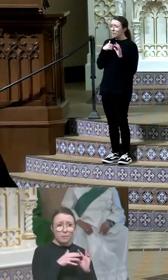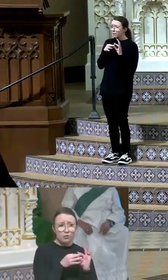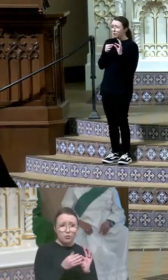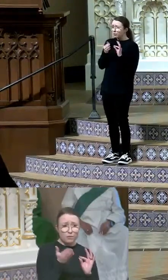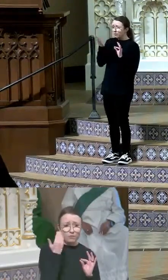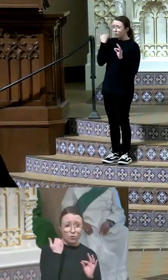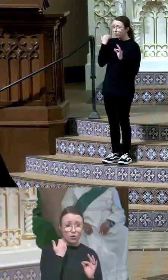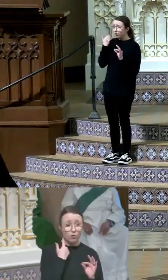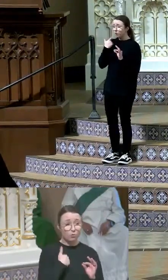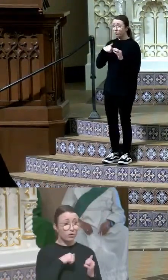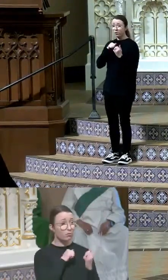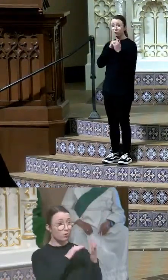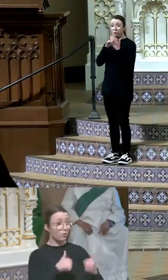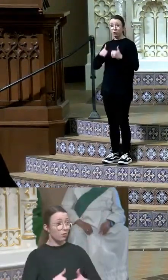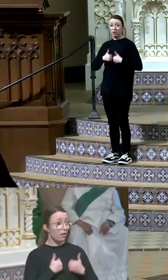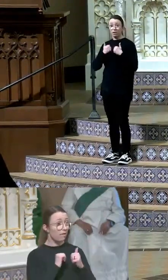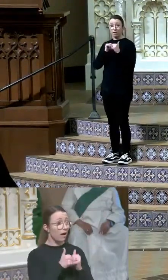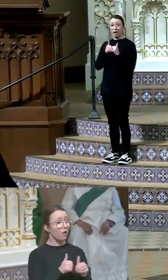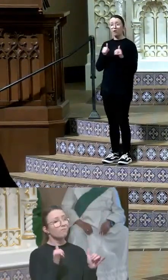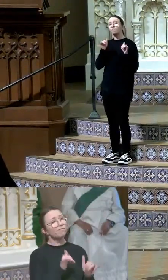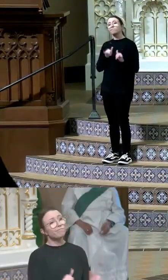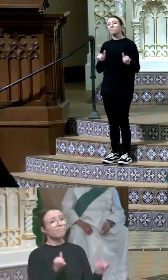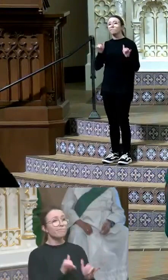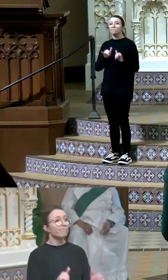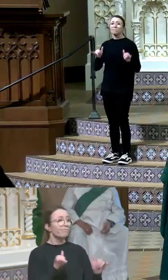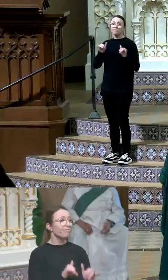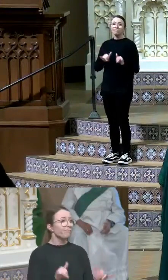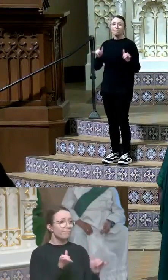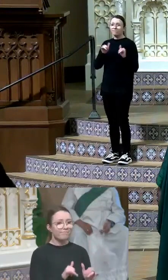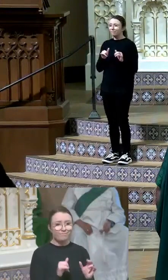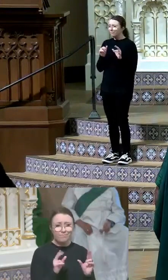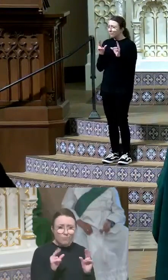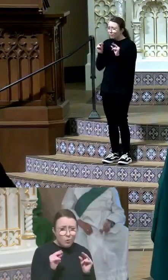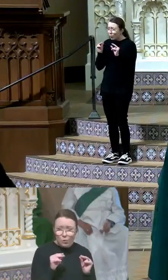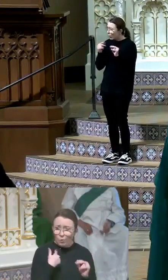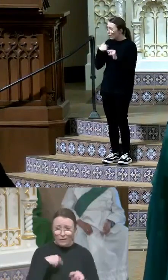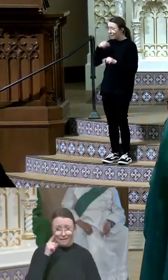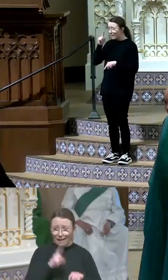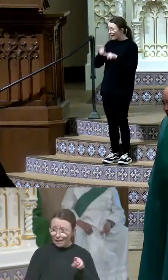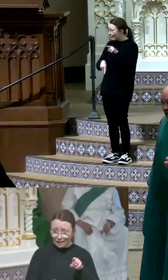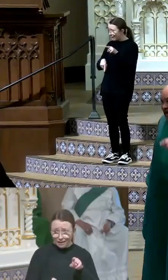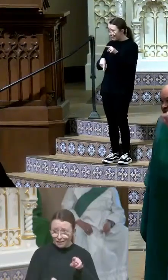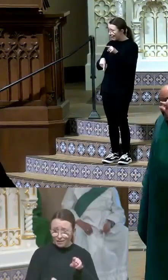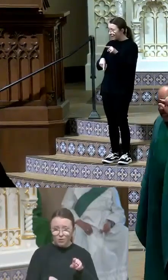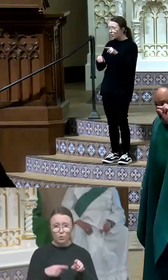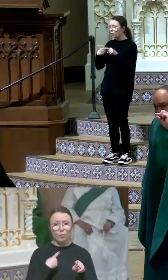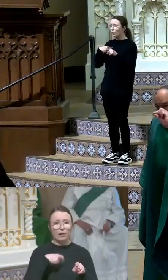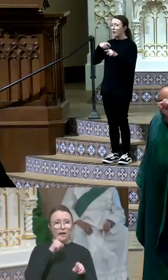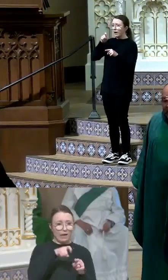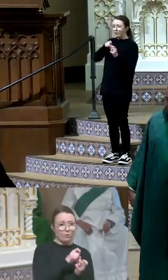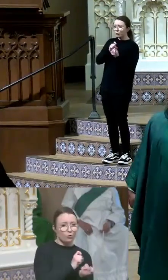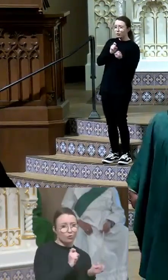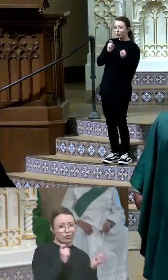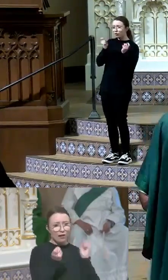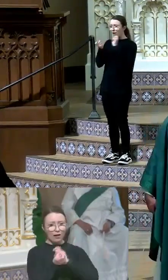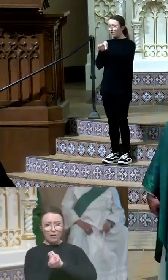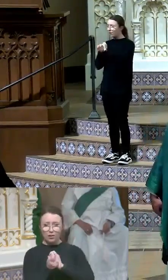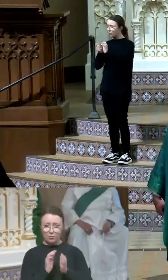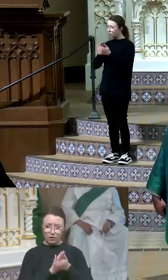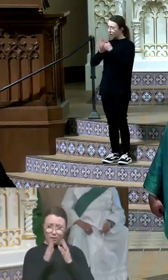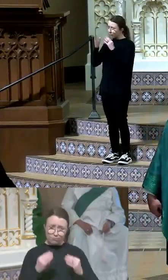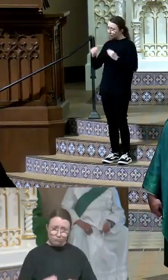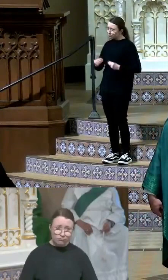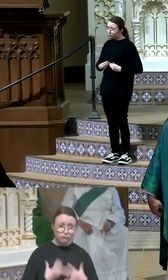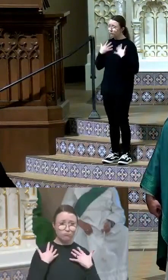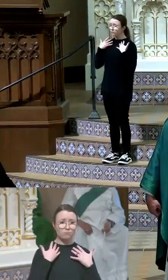fact that there's so much before us where the people of God need to shine much more brightly, to take it up a step, take